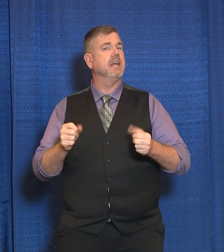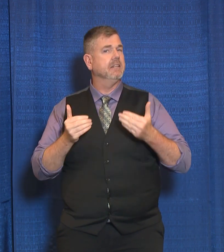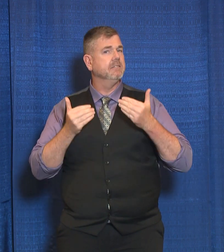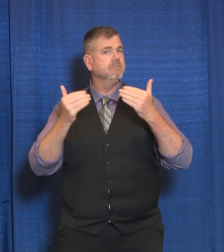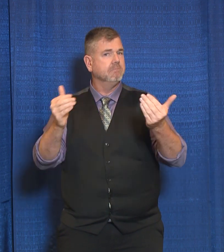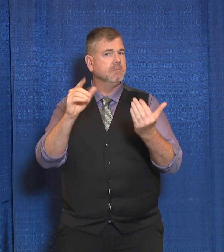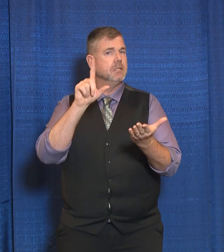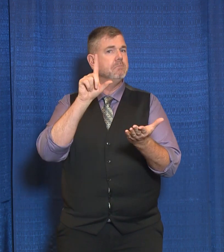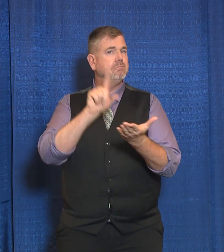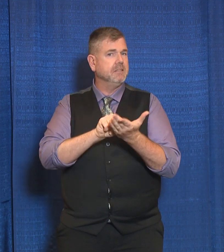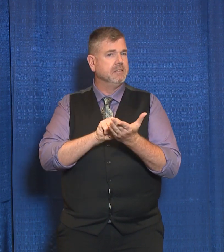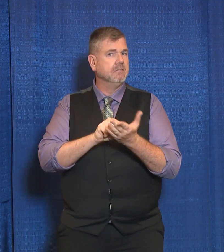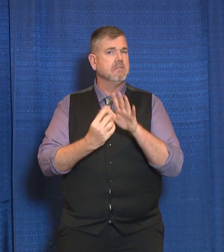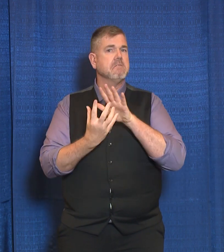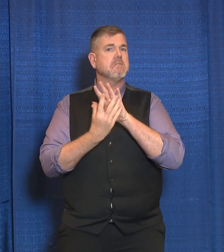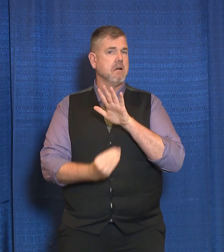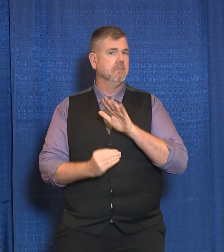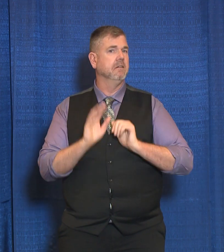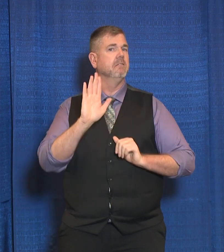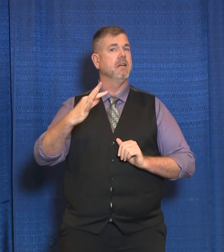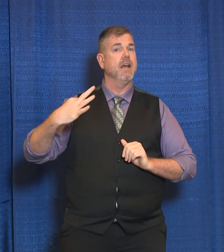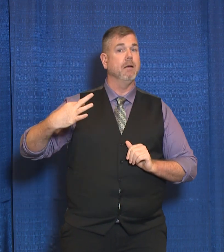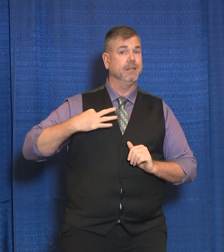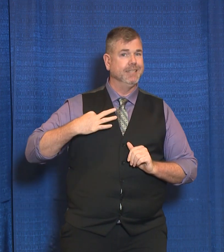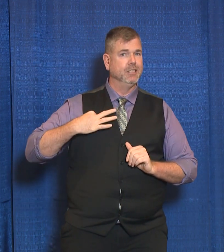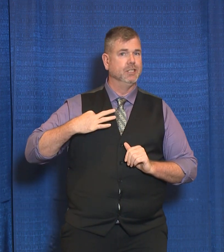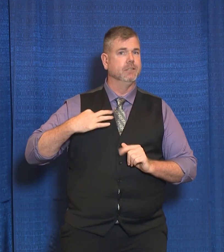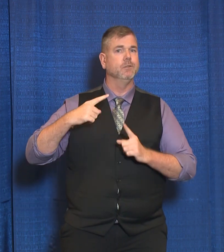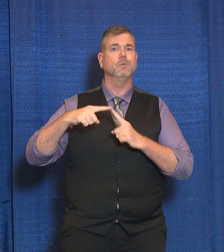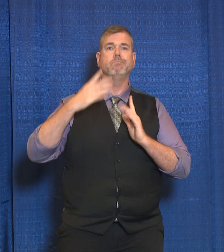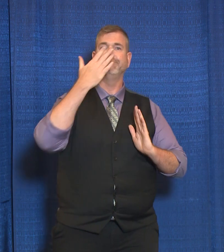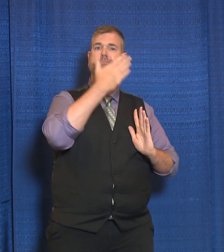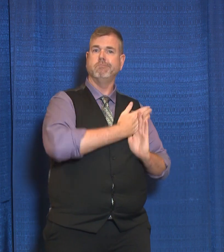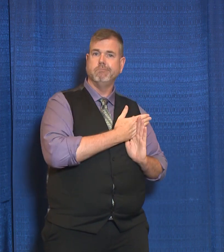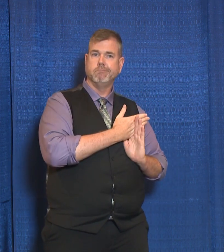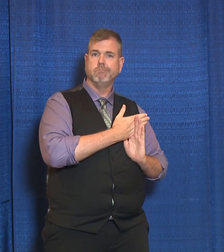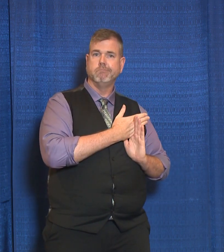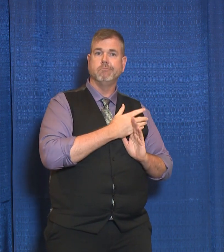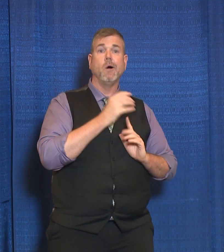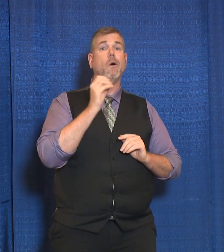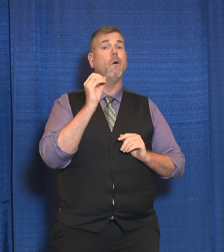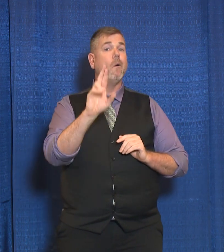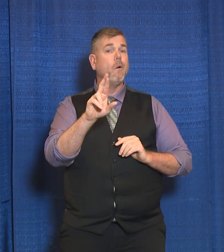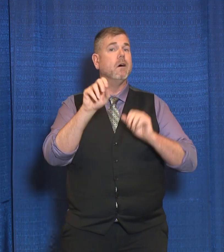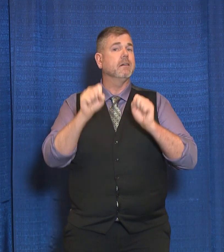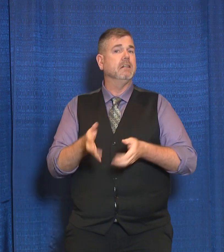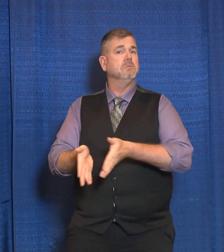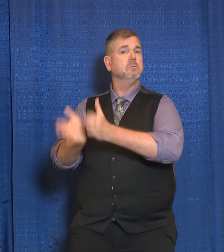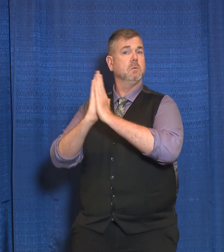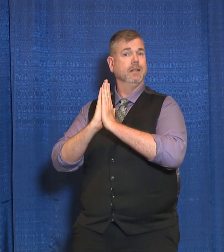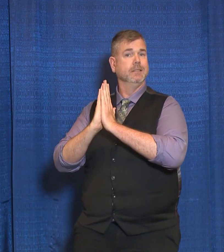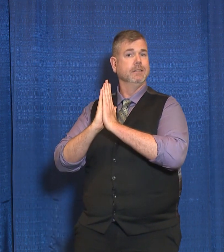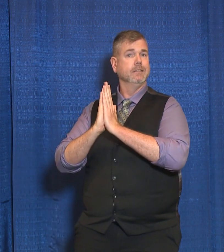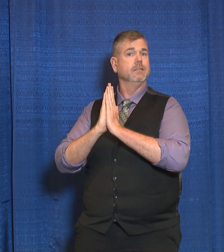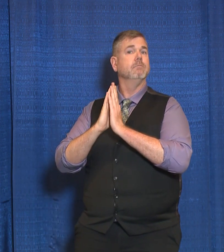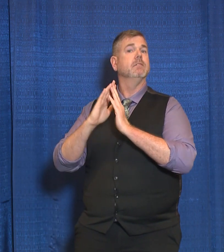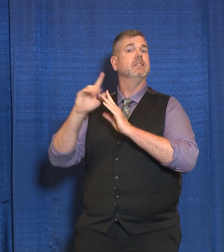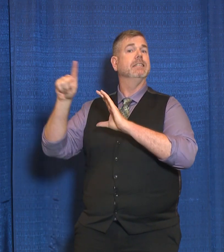You may print a copy of your application for your records or request an electronic receipt through your email.